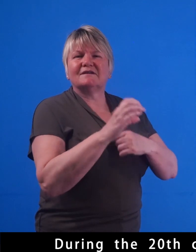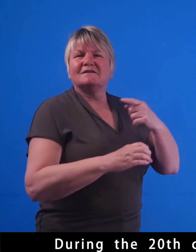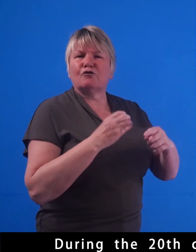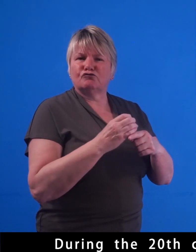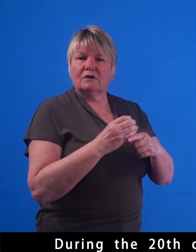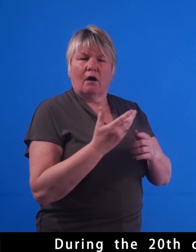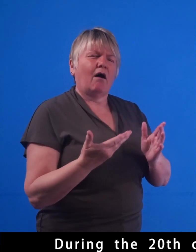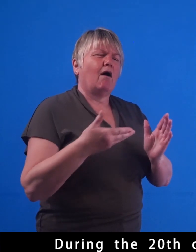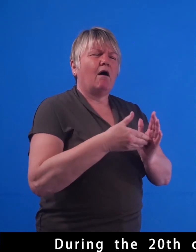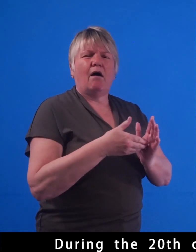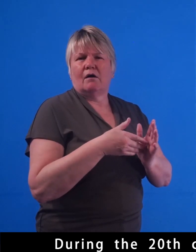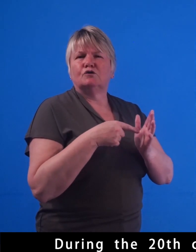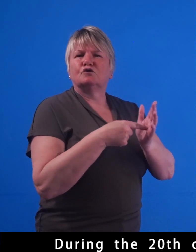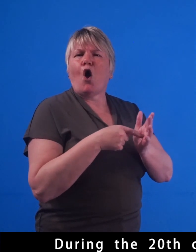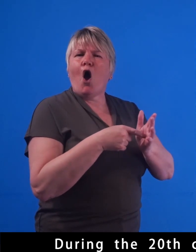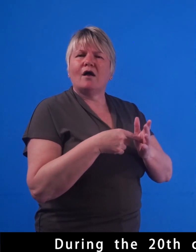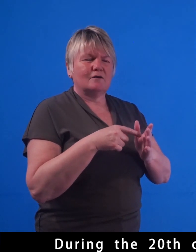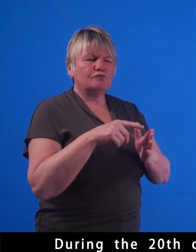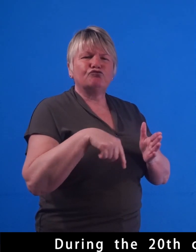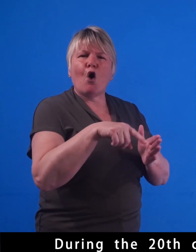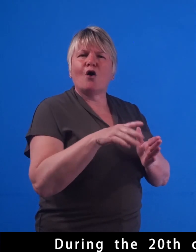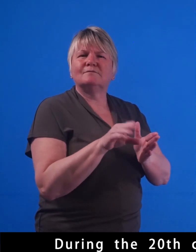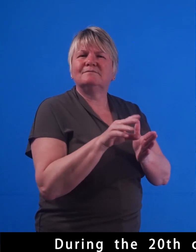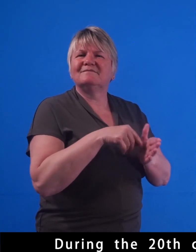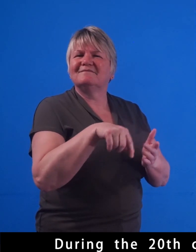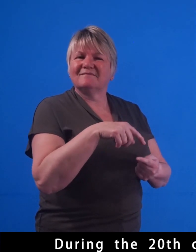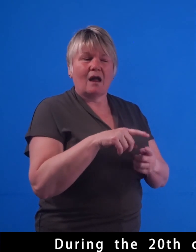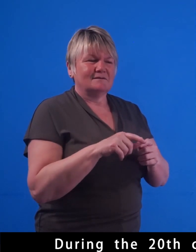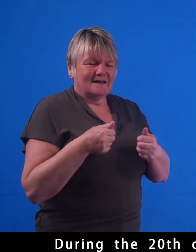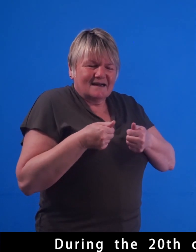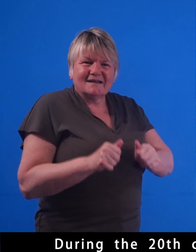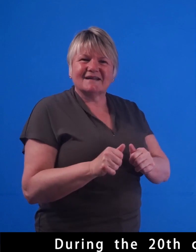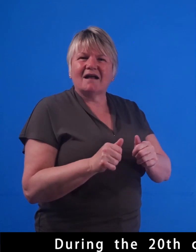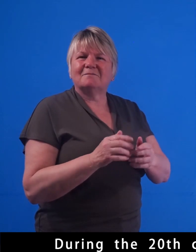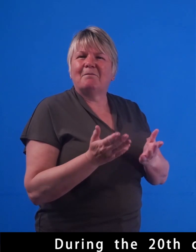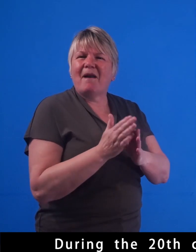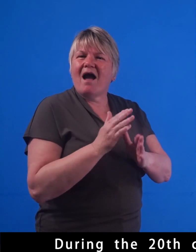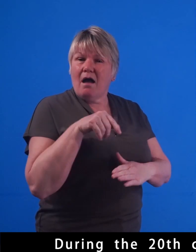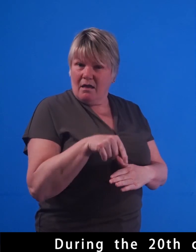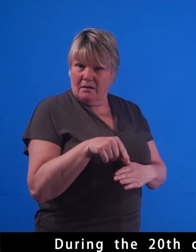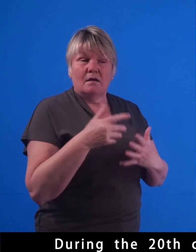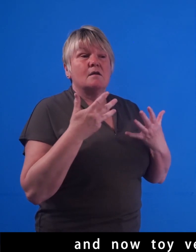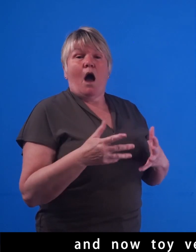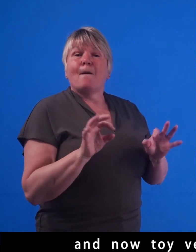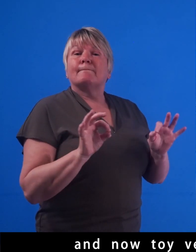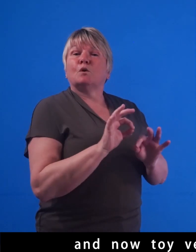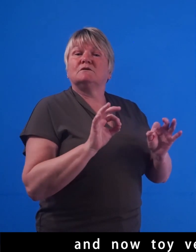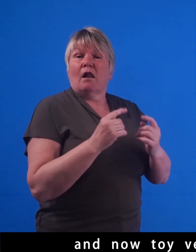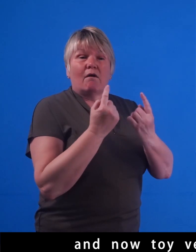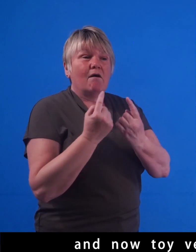During the 20th century, these were followed by toy record players and cassette players. And now,